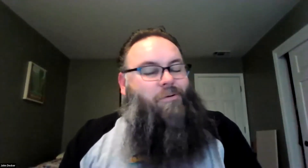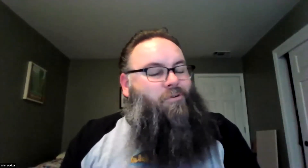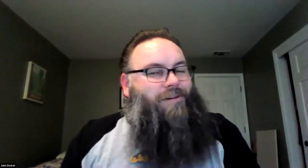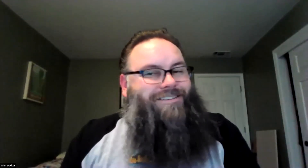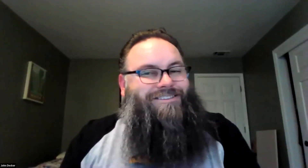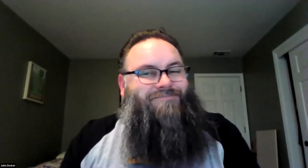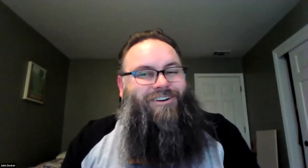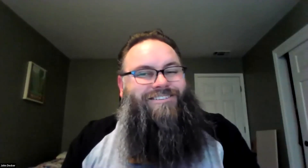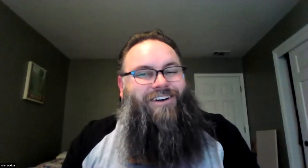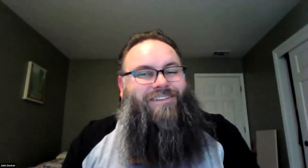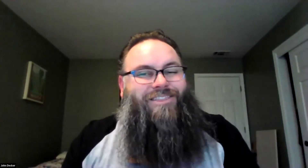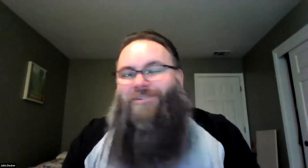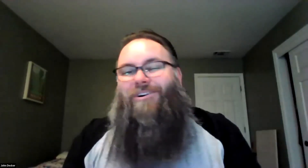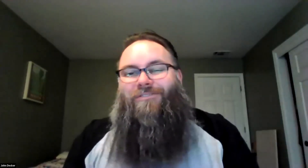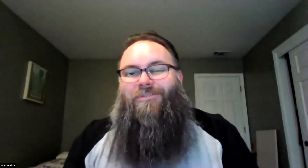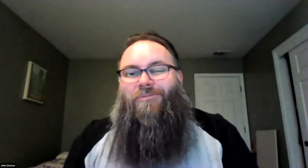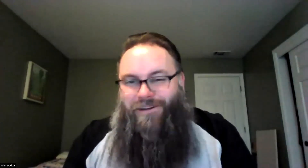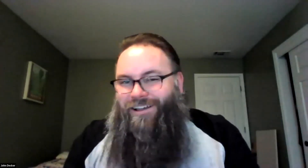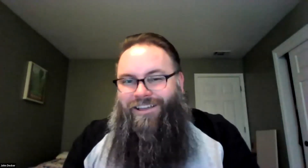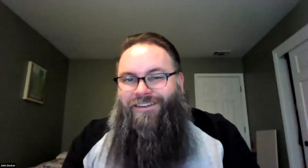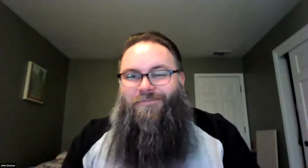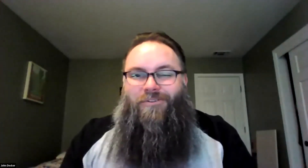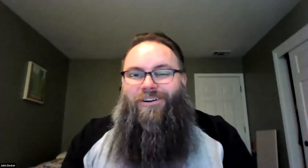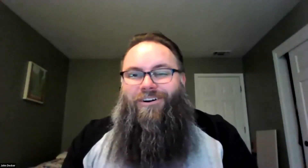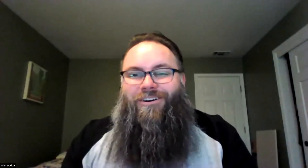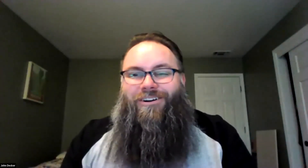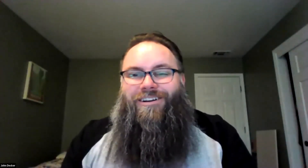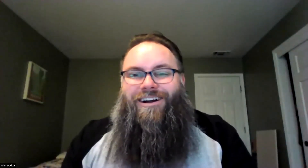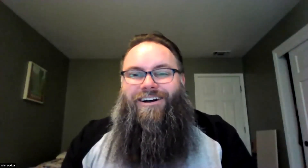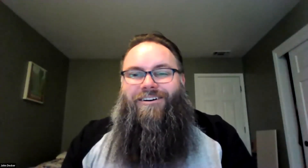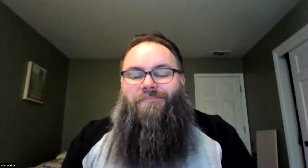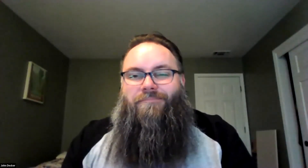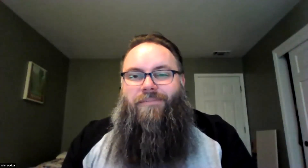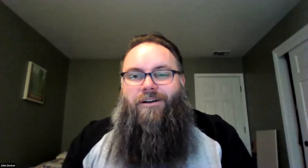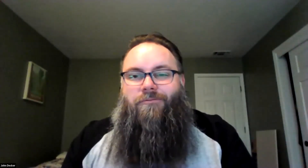a report about it this morning. So I'm going to throw it over to Rima for our